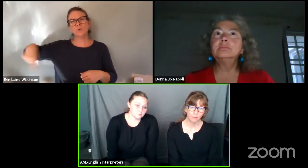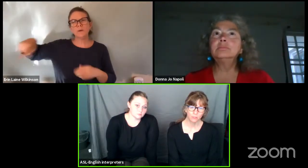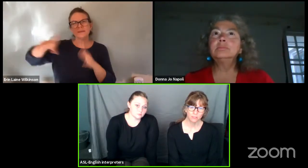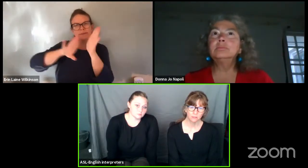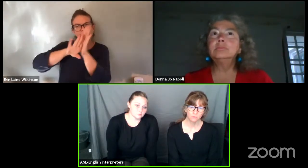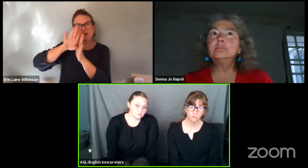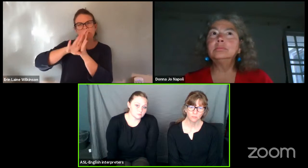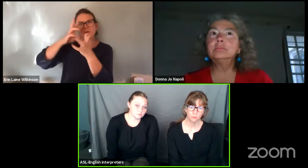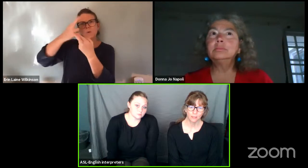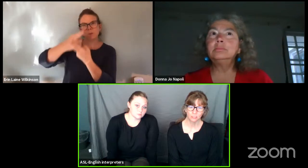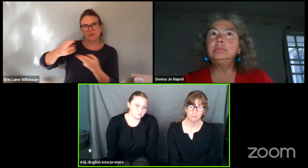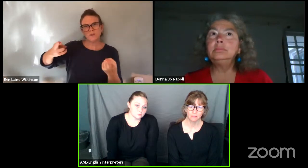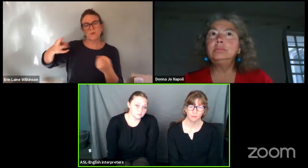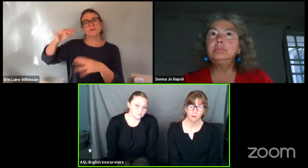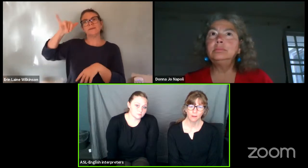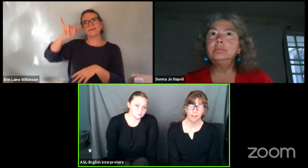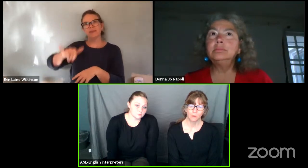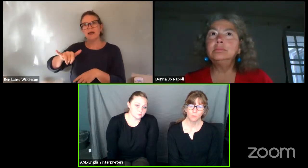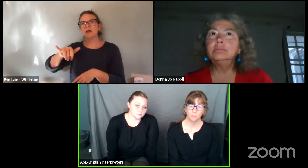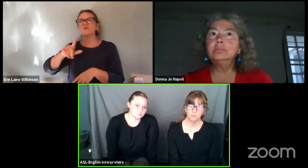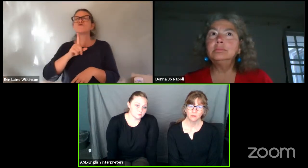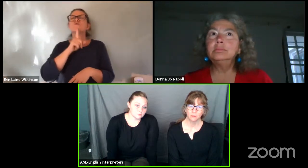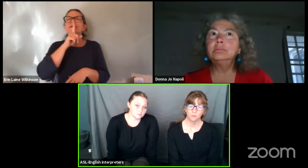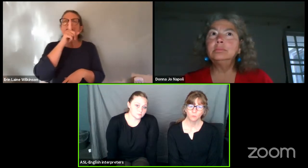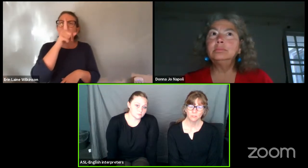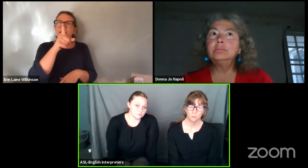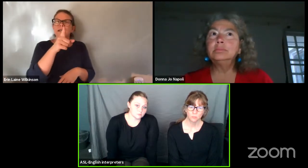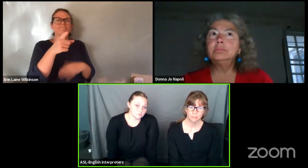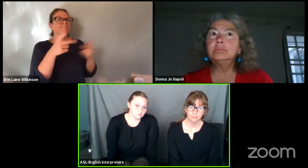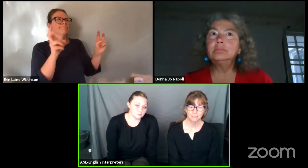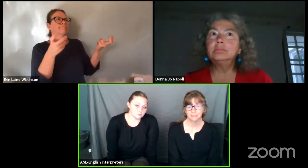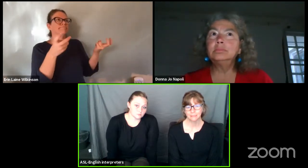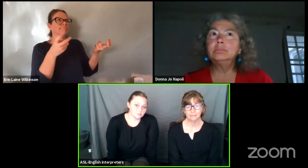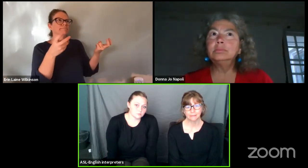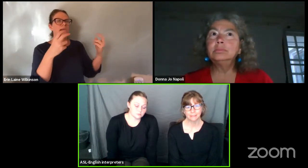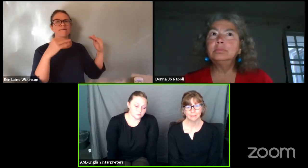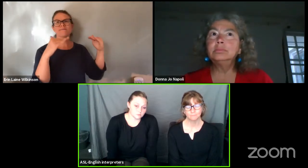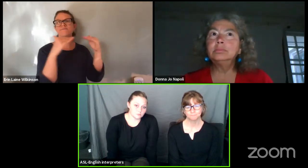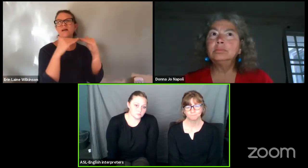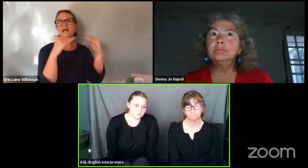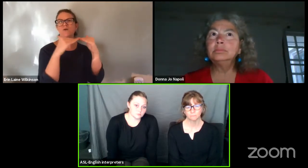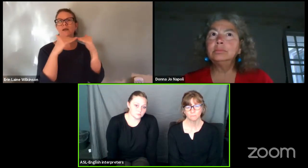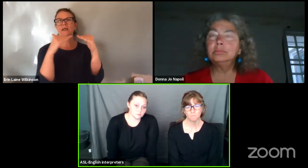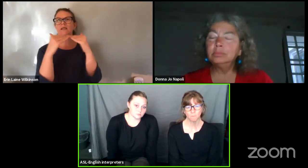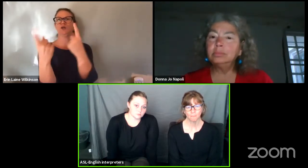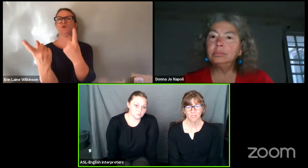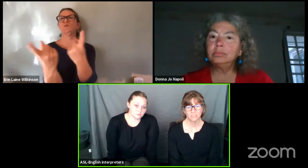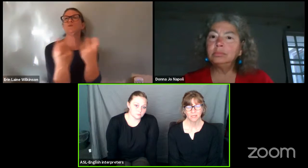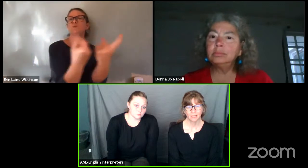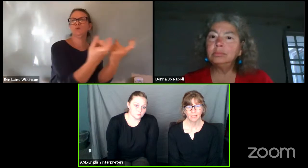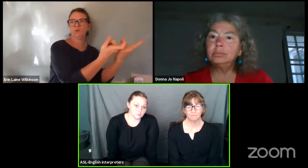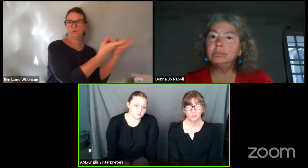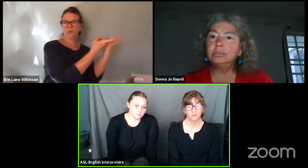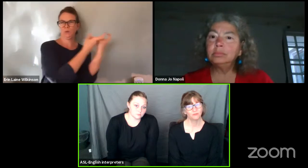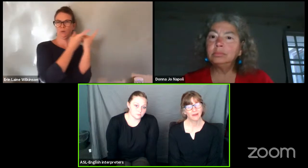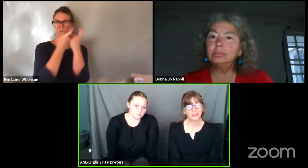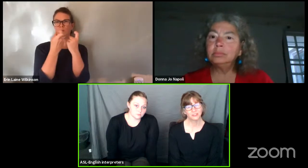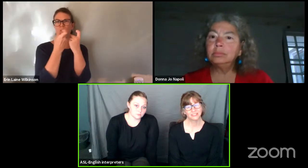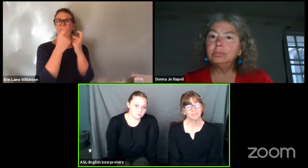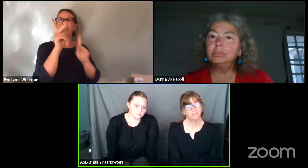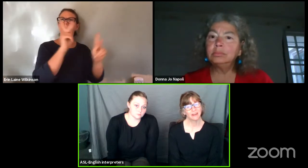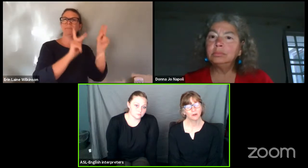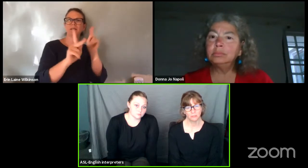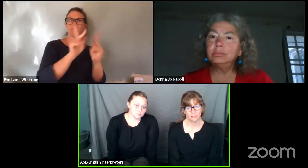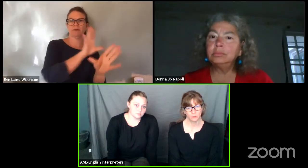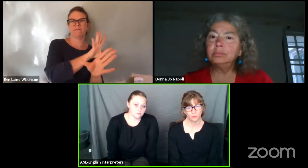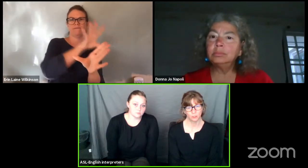a collaborative interaction there, how would we develop the resources necessary to I should